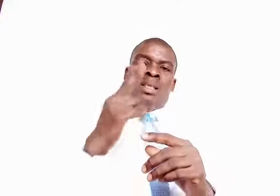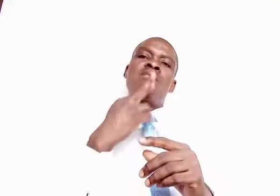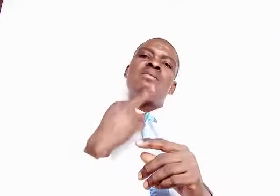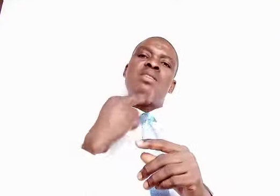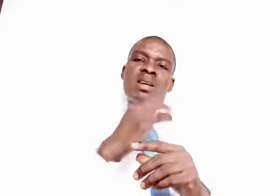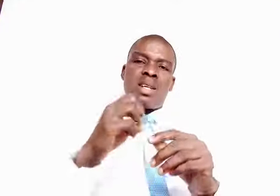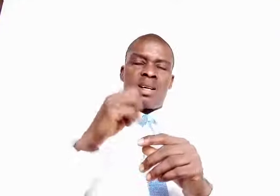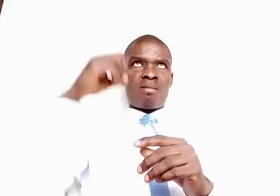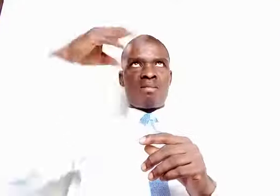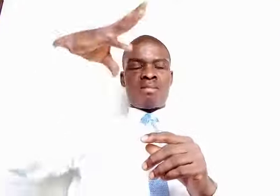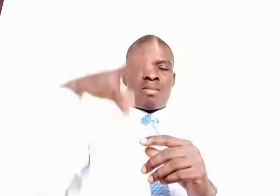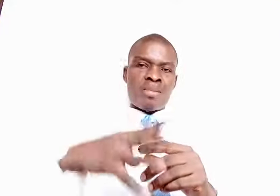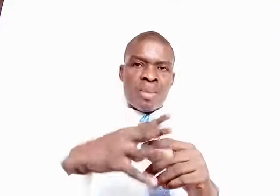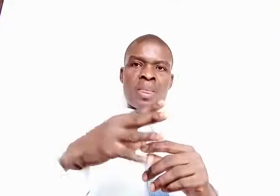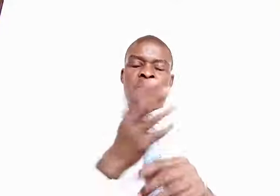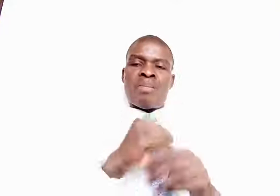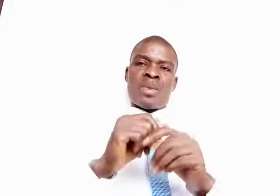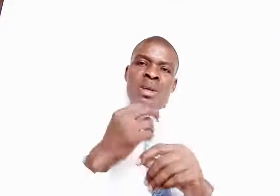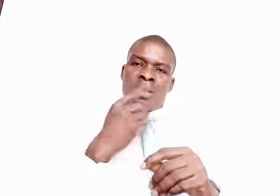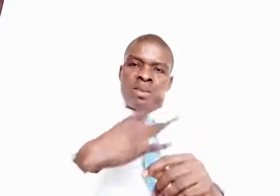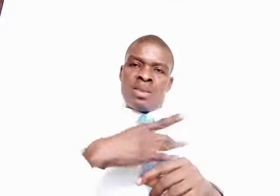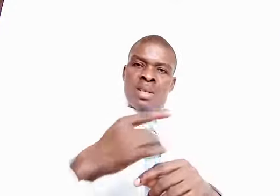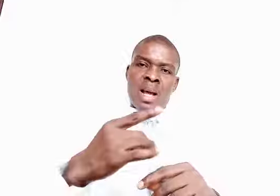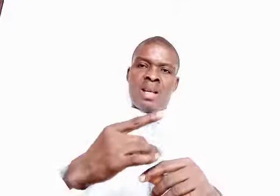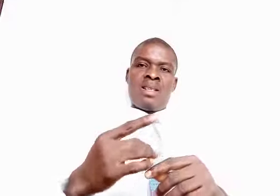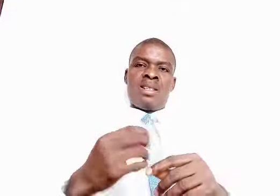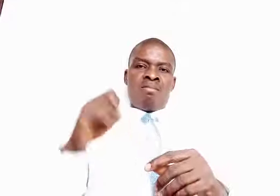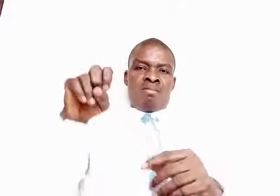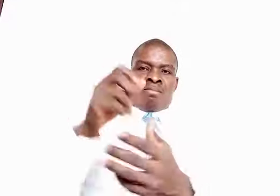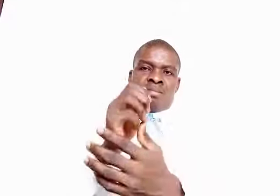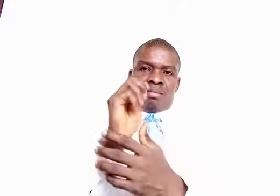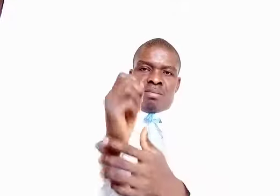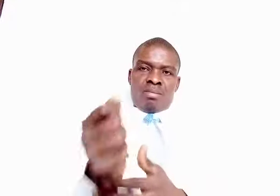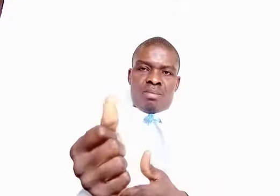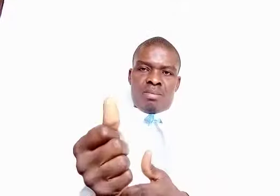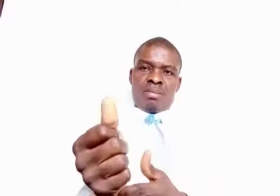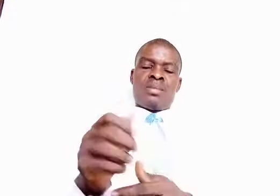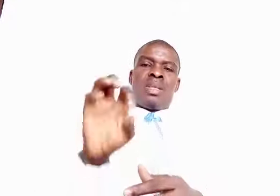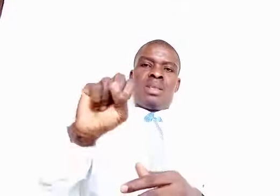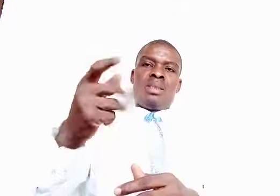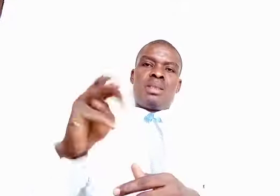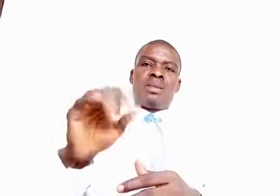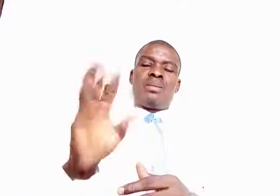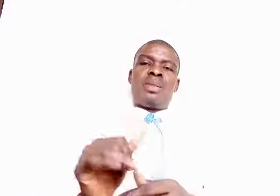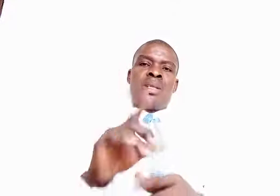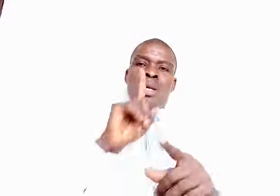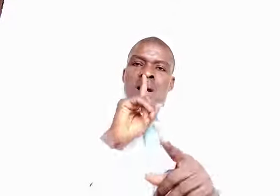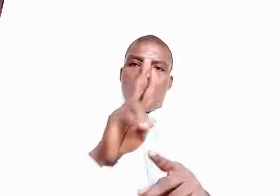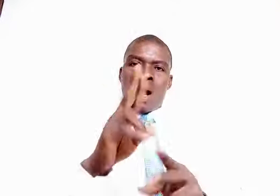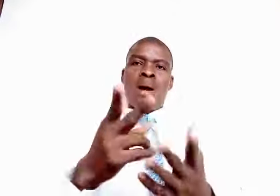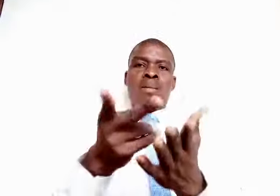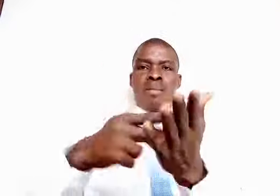sunset, or his face was like a spotlight. Similes are part of any poet's